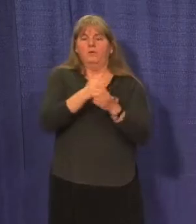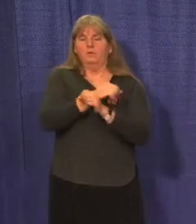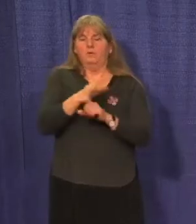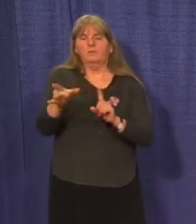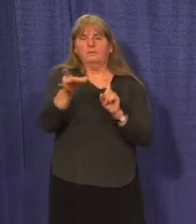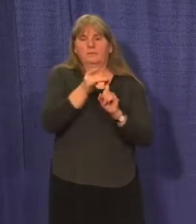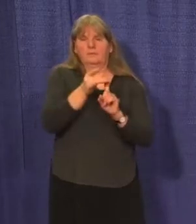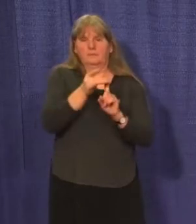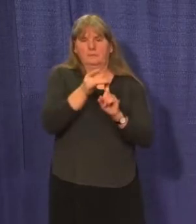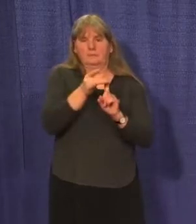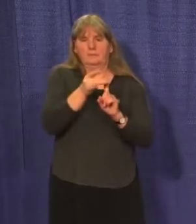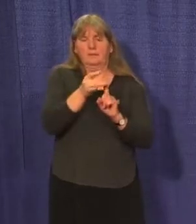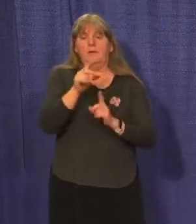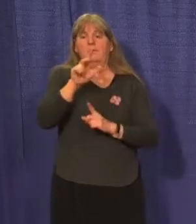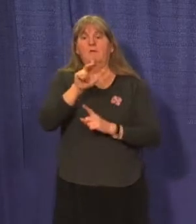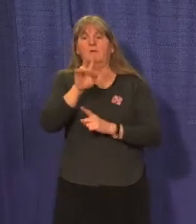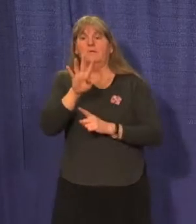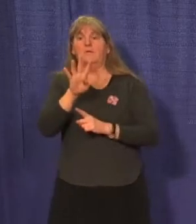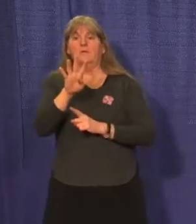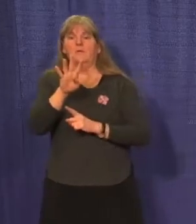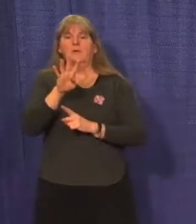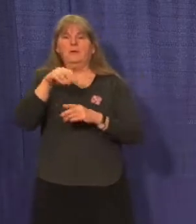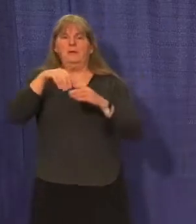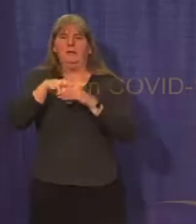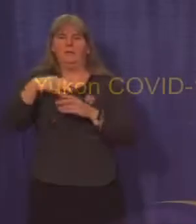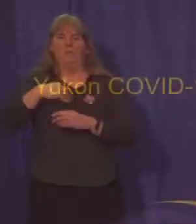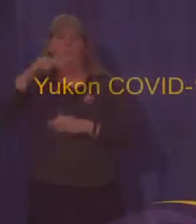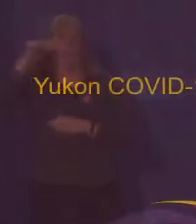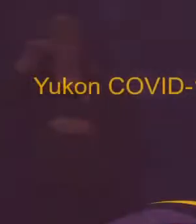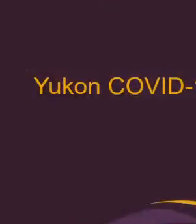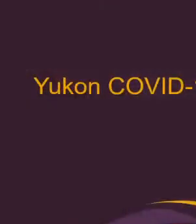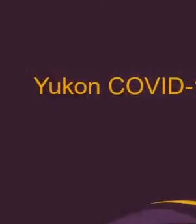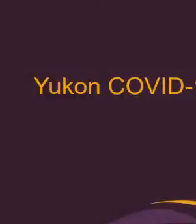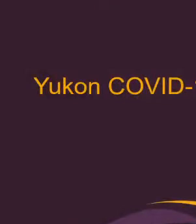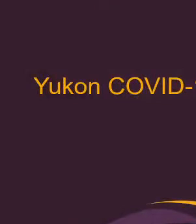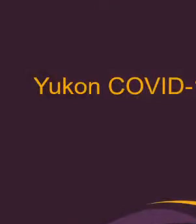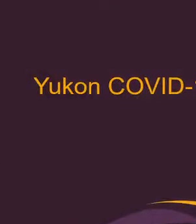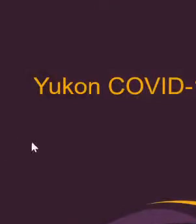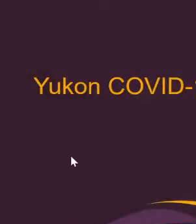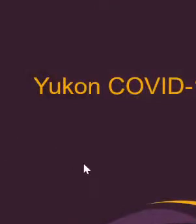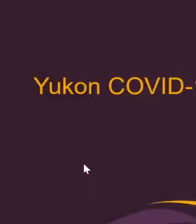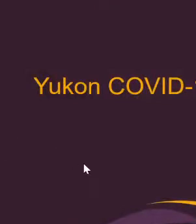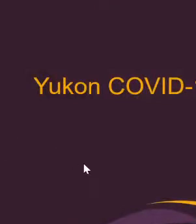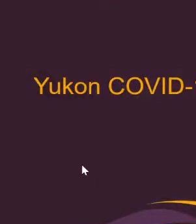Yukon. 34 of those cases were in Whitehorse, and 10...